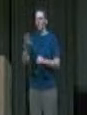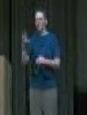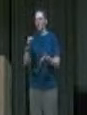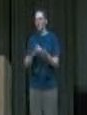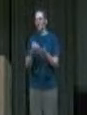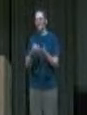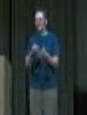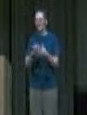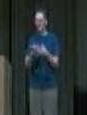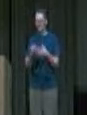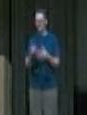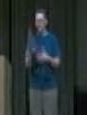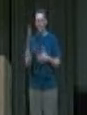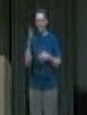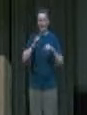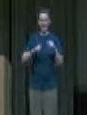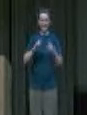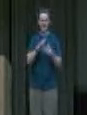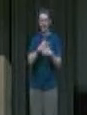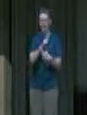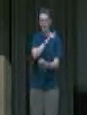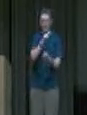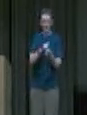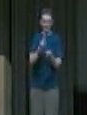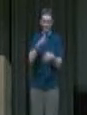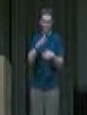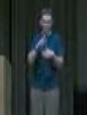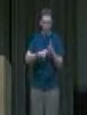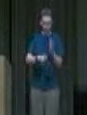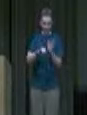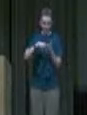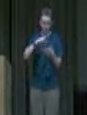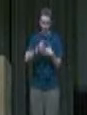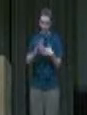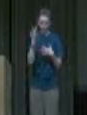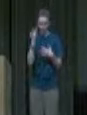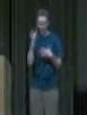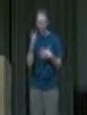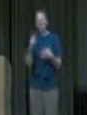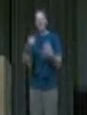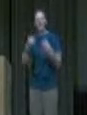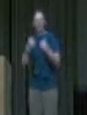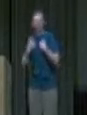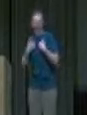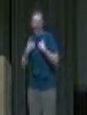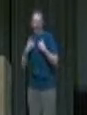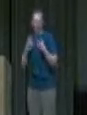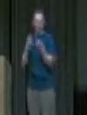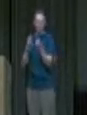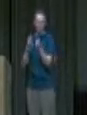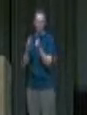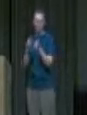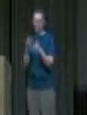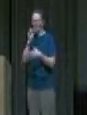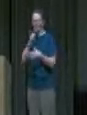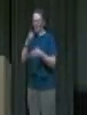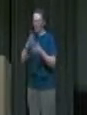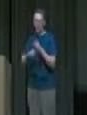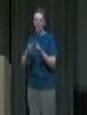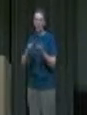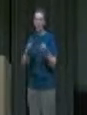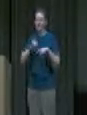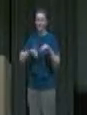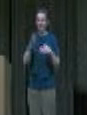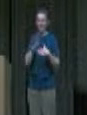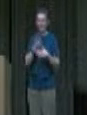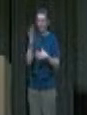The reason we can't share with you today what the actual costs of the project are, we do have refined estimates, but we can't share them because